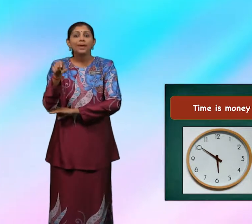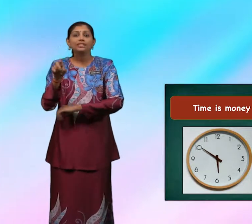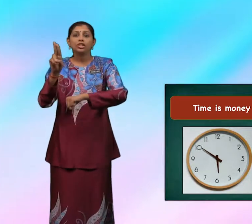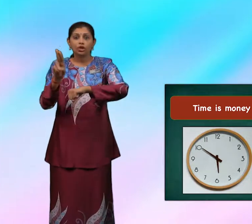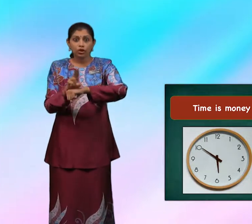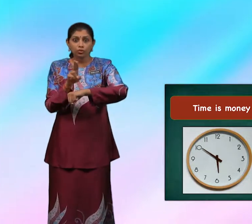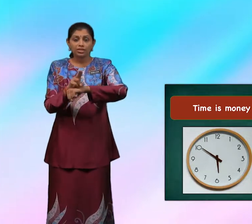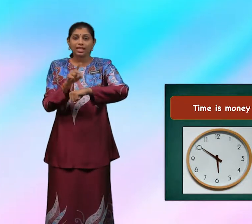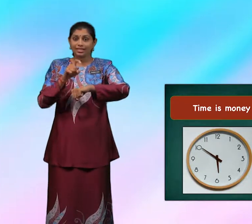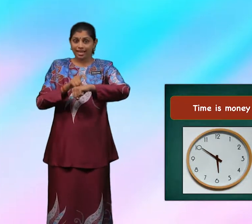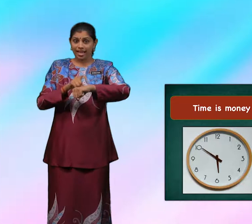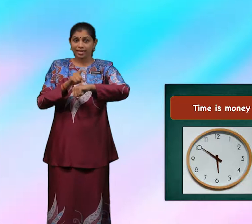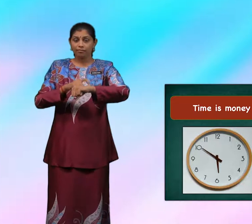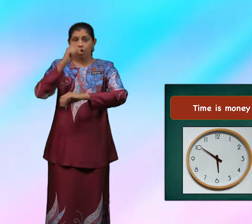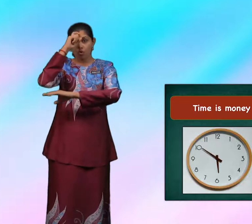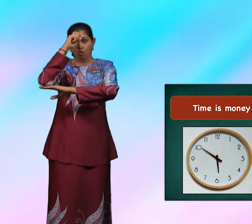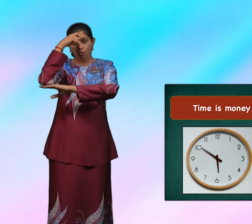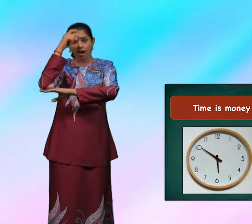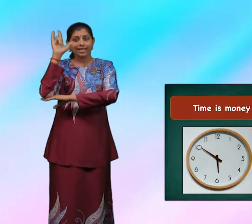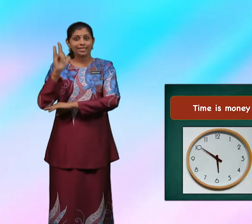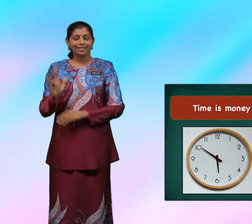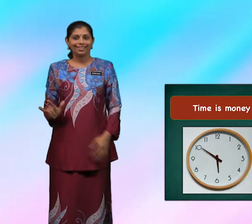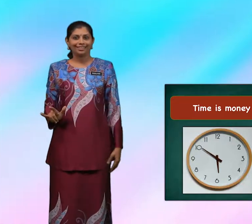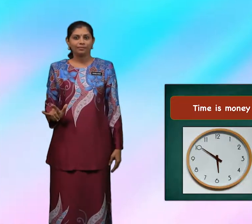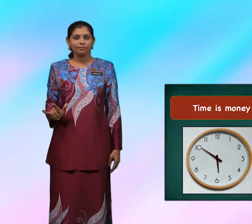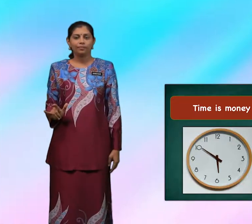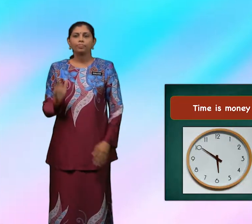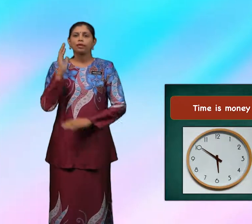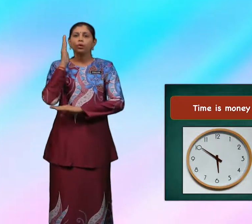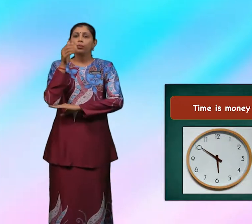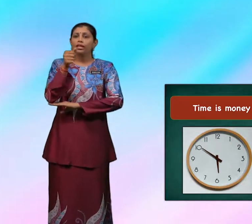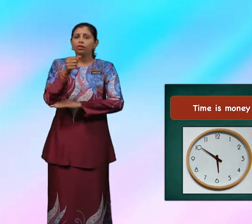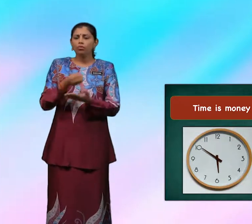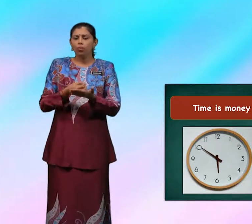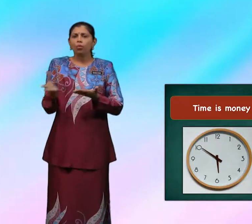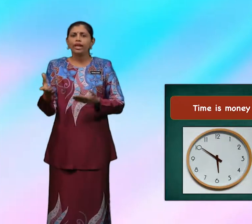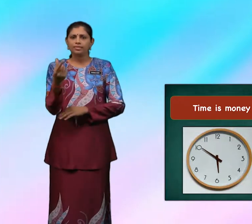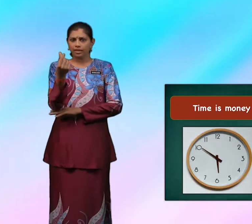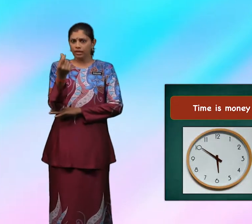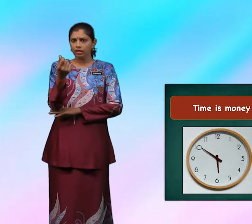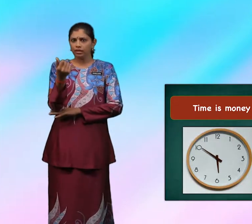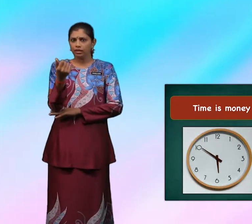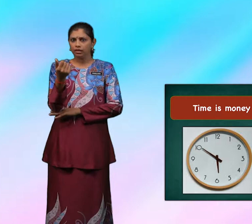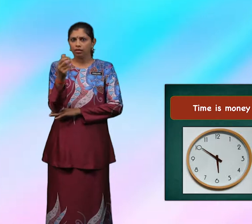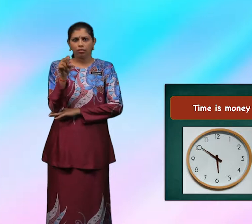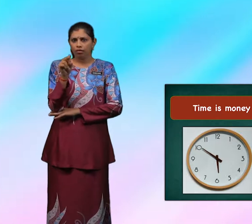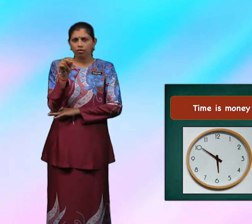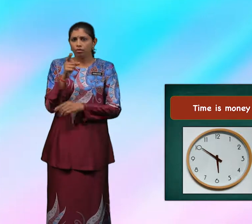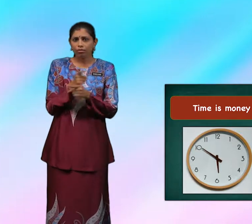must use time wisely. Will you waste money? No,